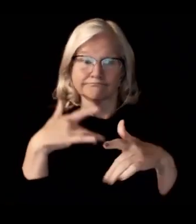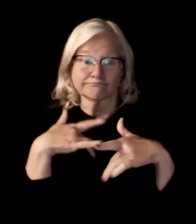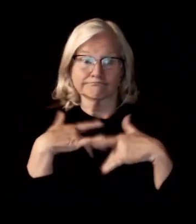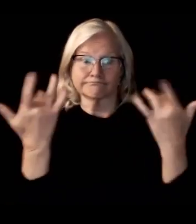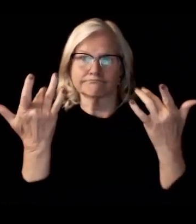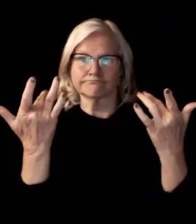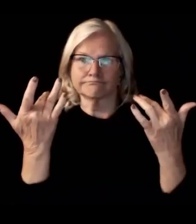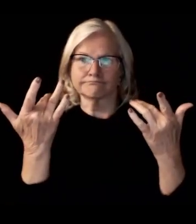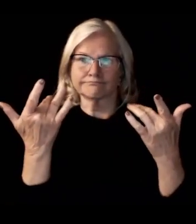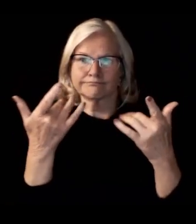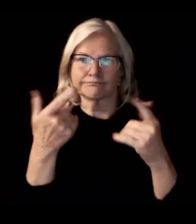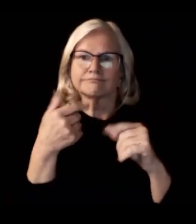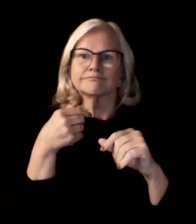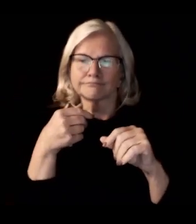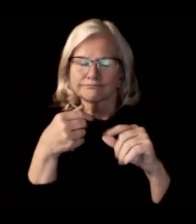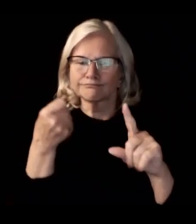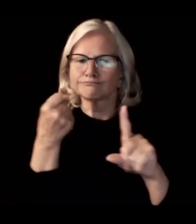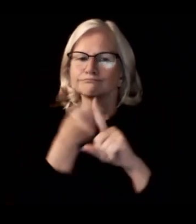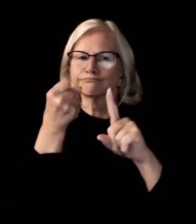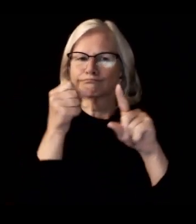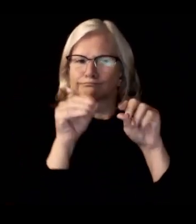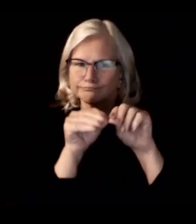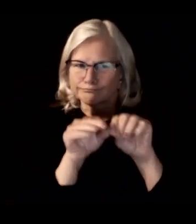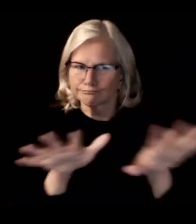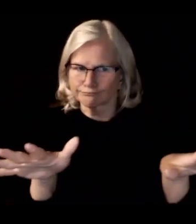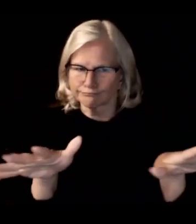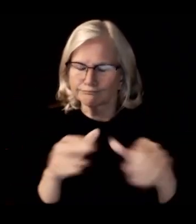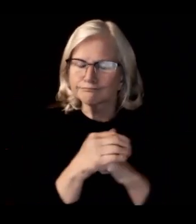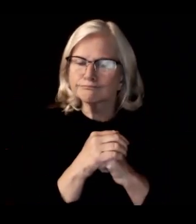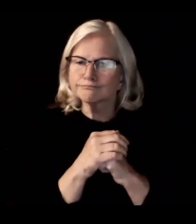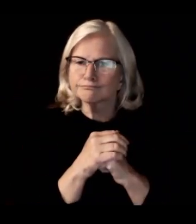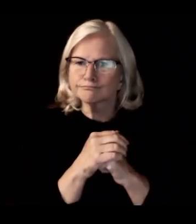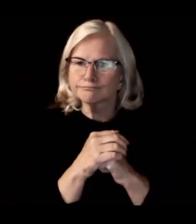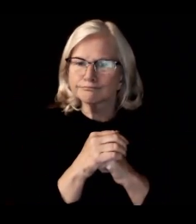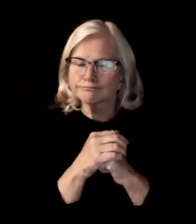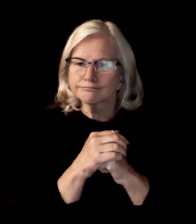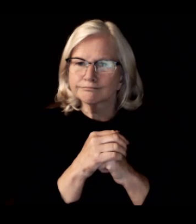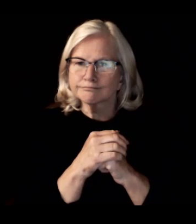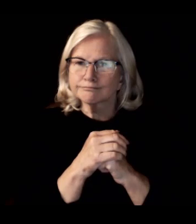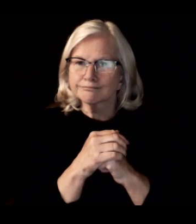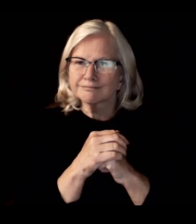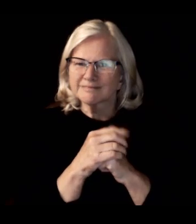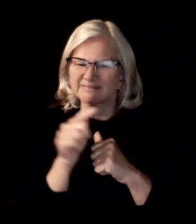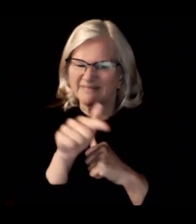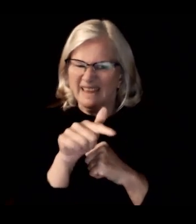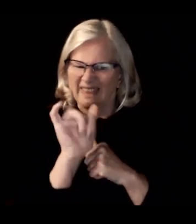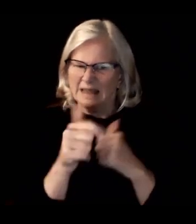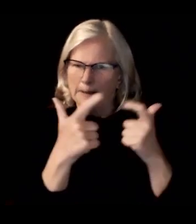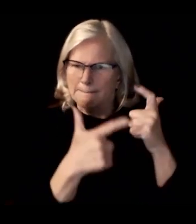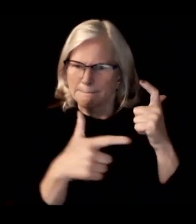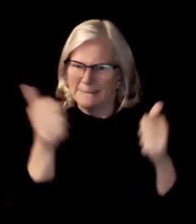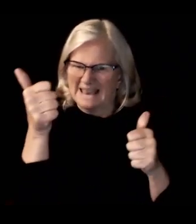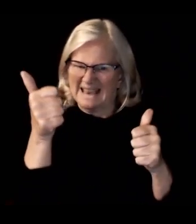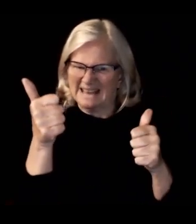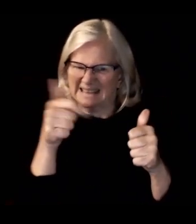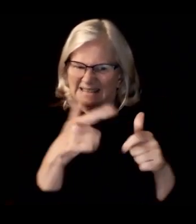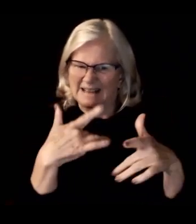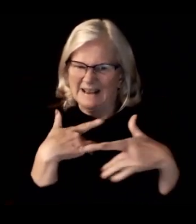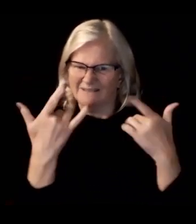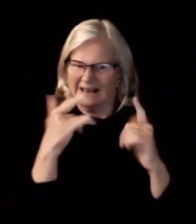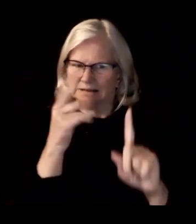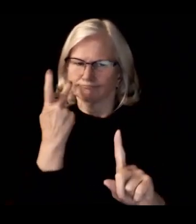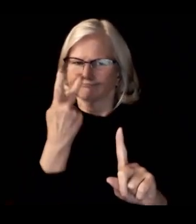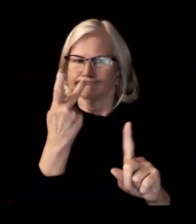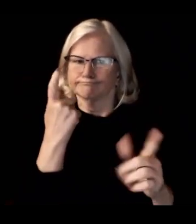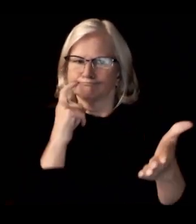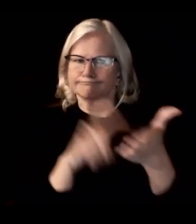simply that this is the largest event that we've seen pertaining to disease transmission